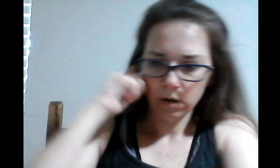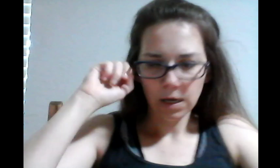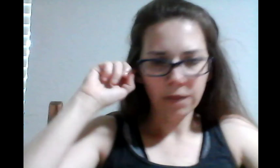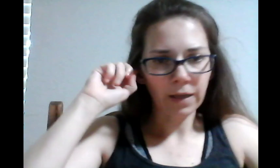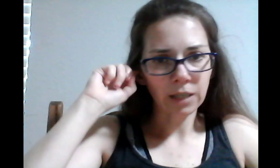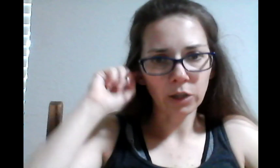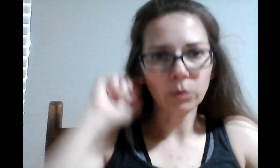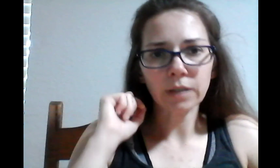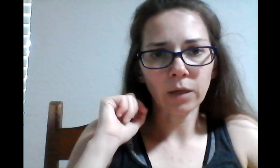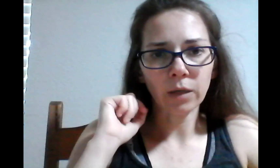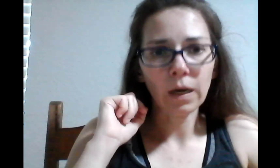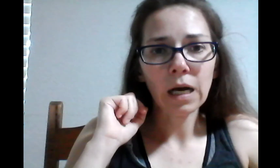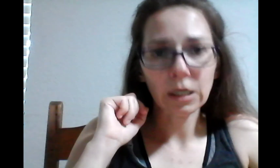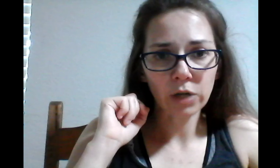And that's how you would sign 100.